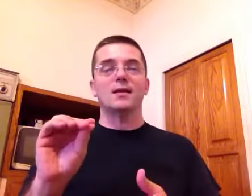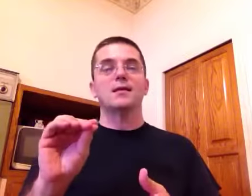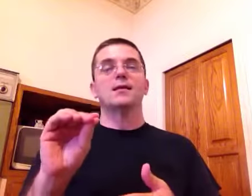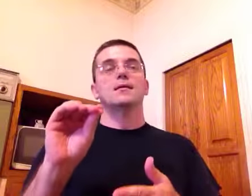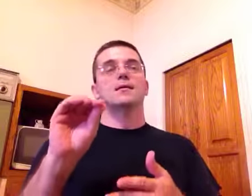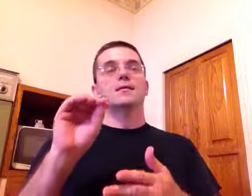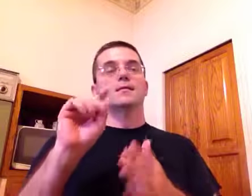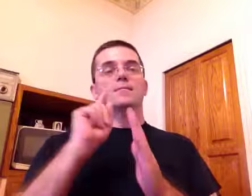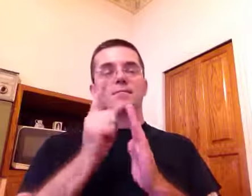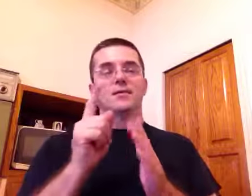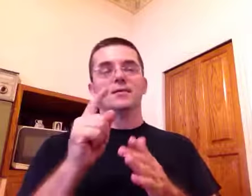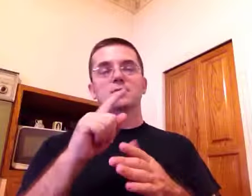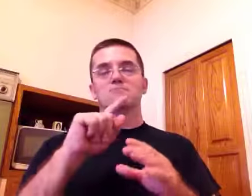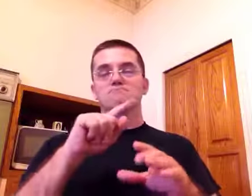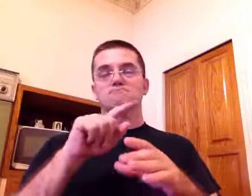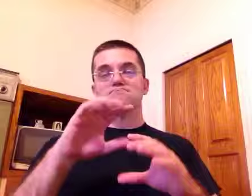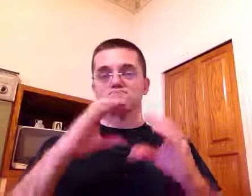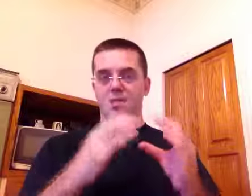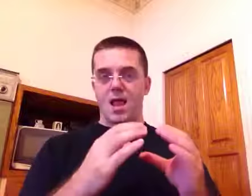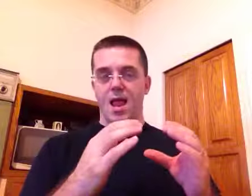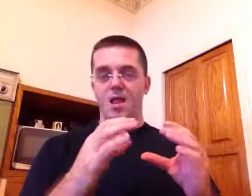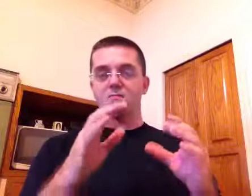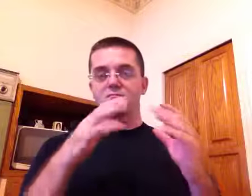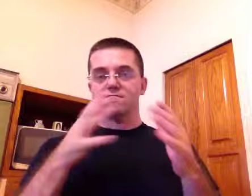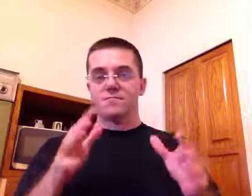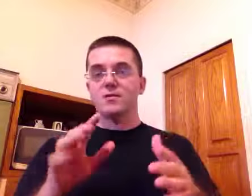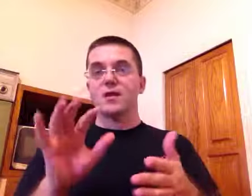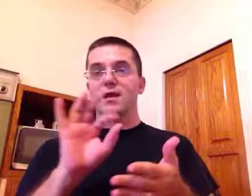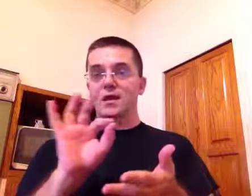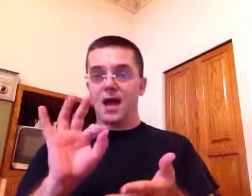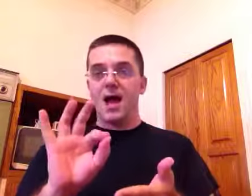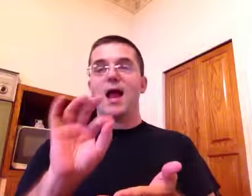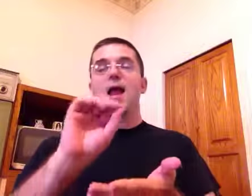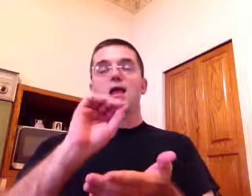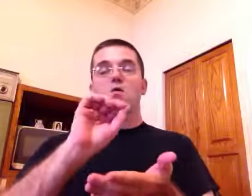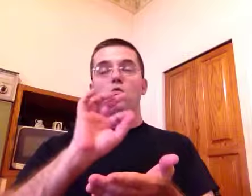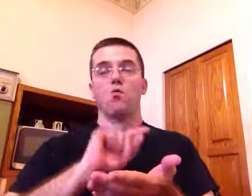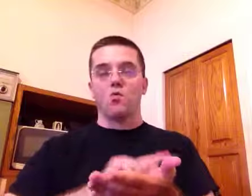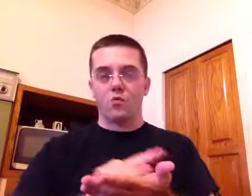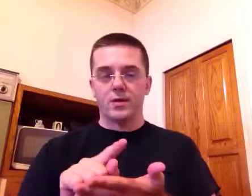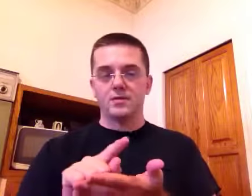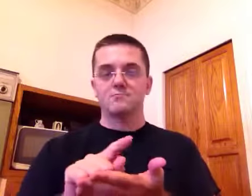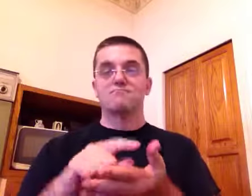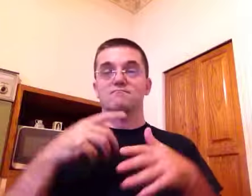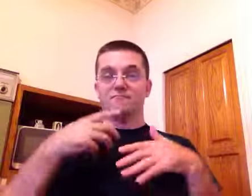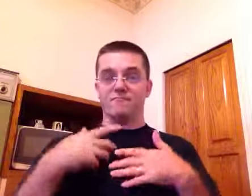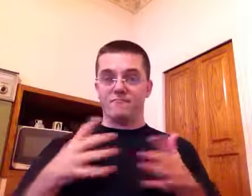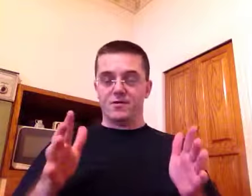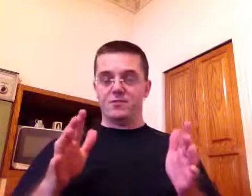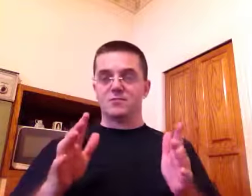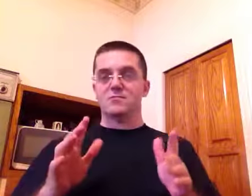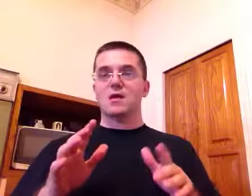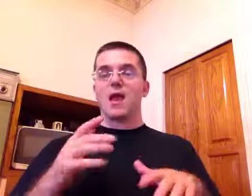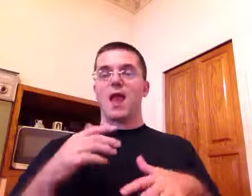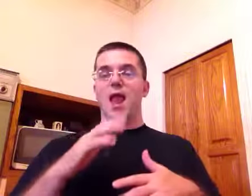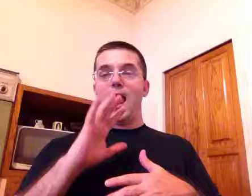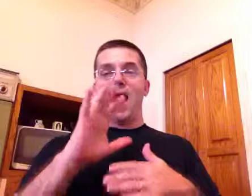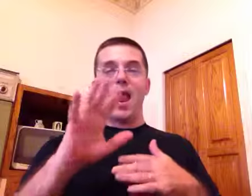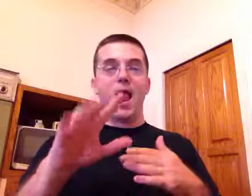class experience is completely revamped and redone. And in addition to all of that,